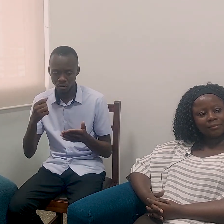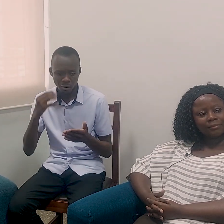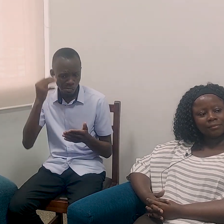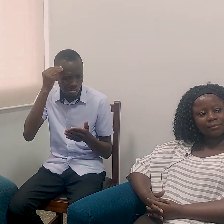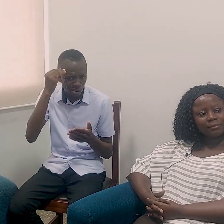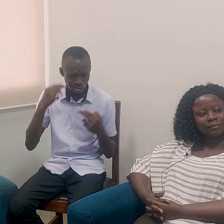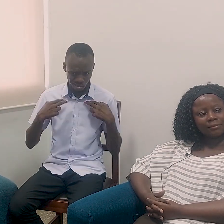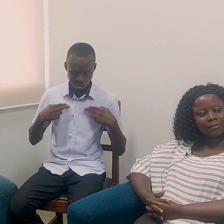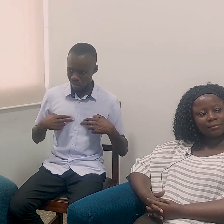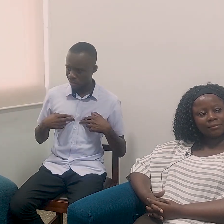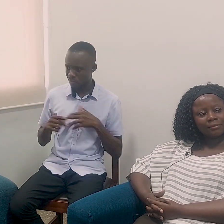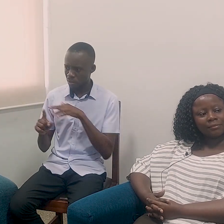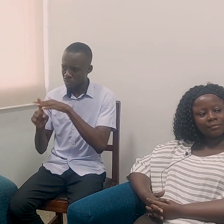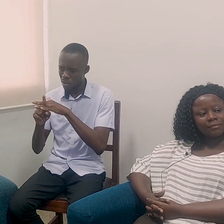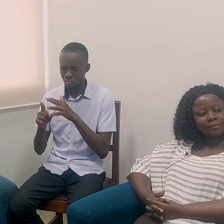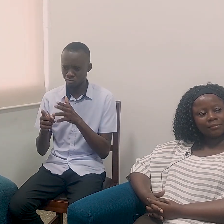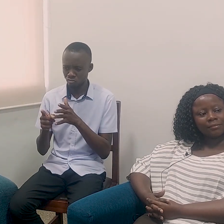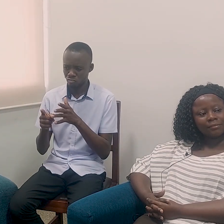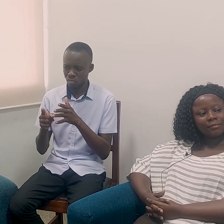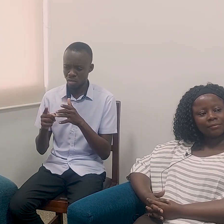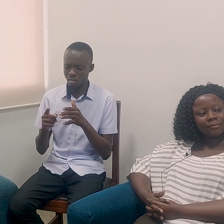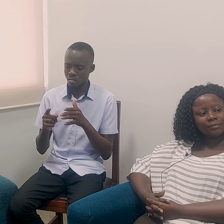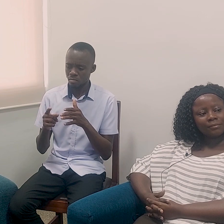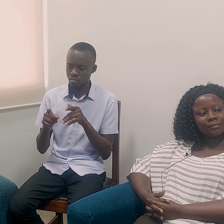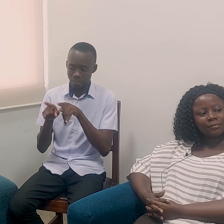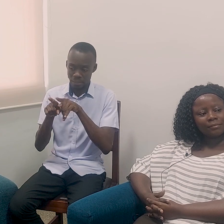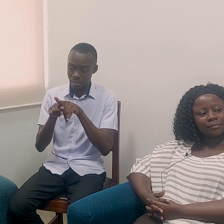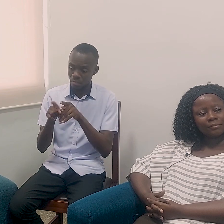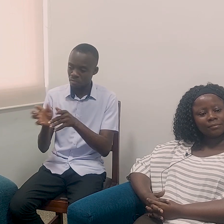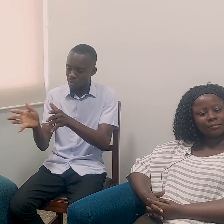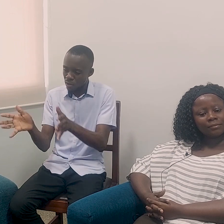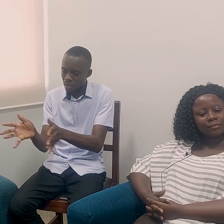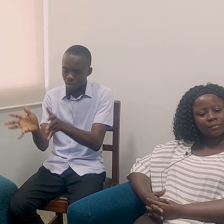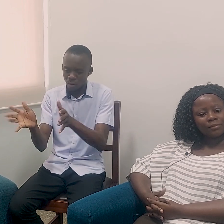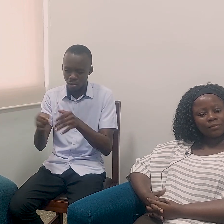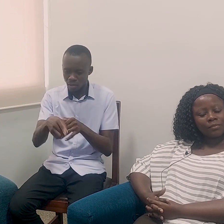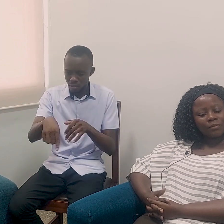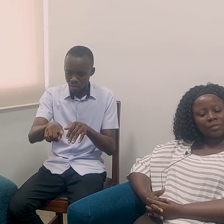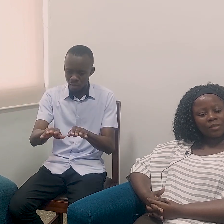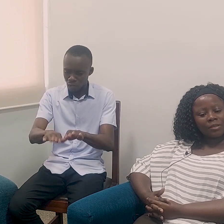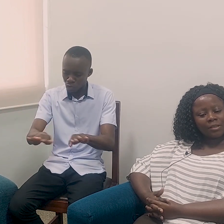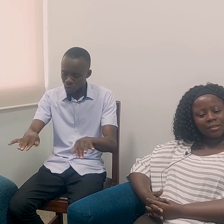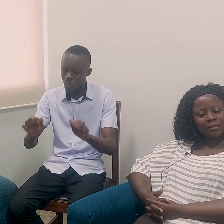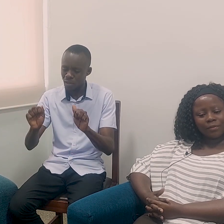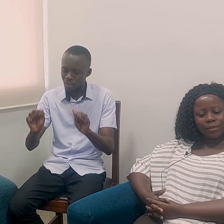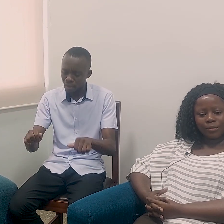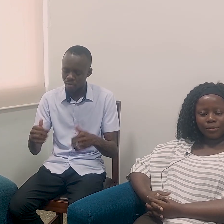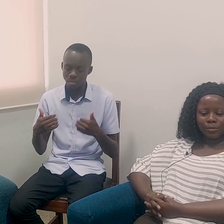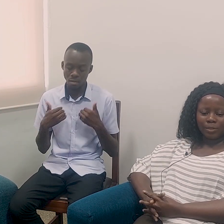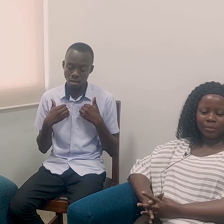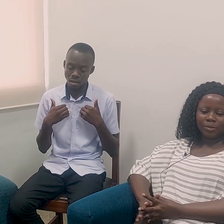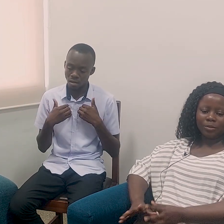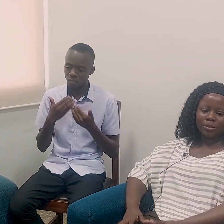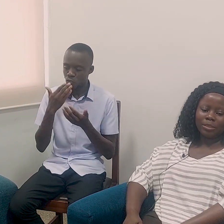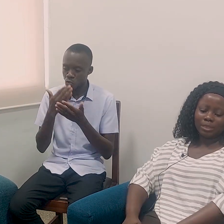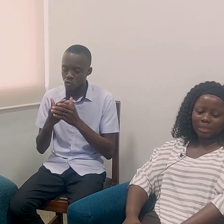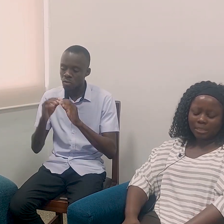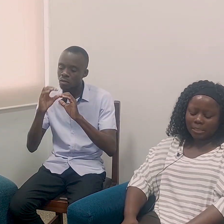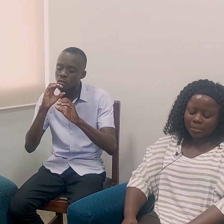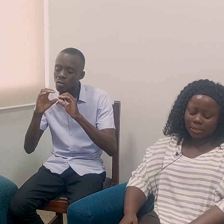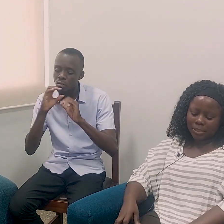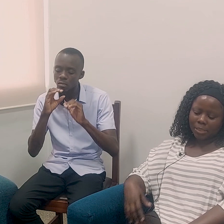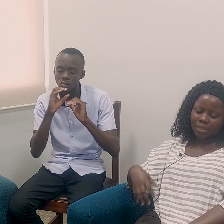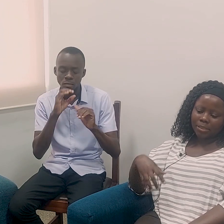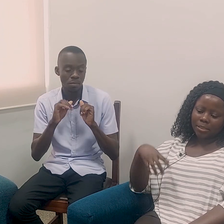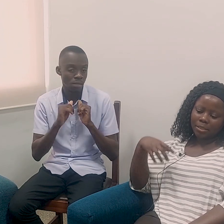we encourage the healthy conversation for children in mental health. That's a very good one, because in